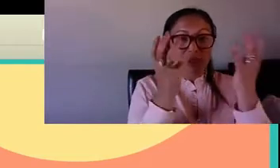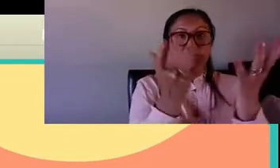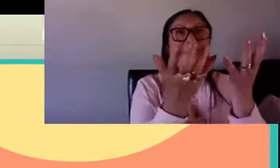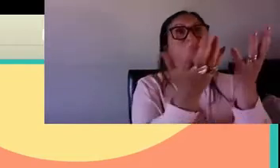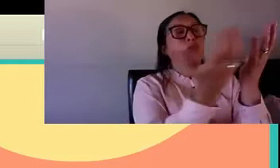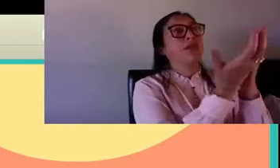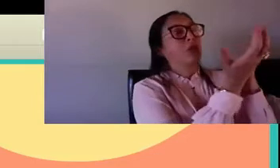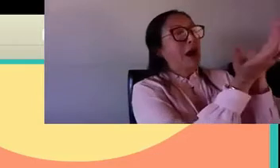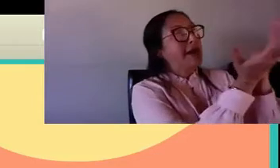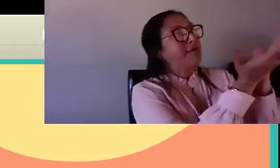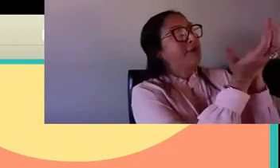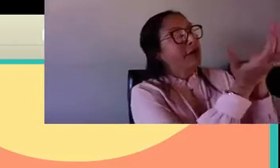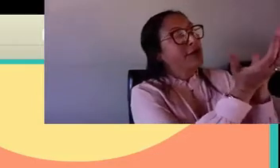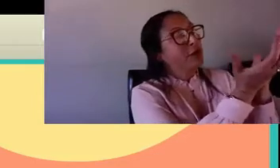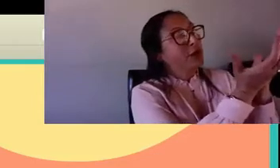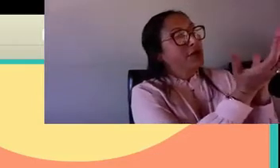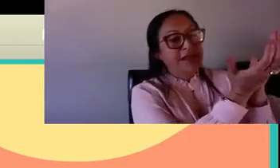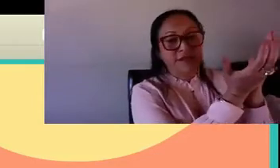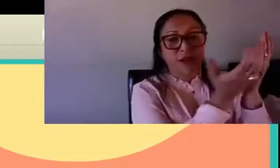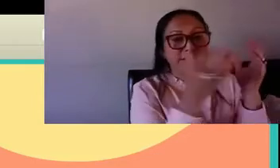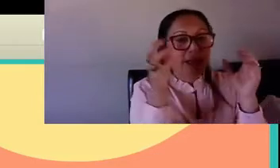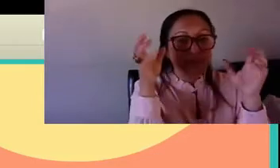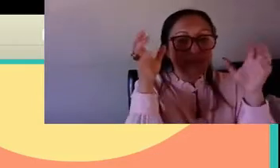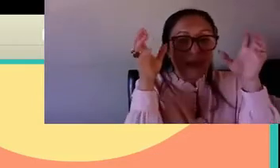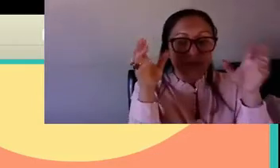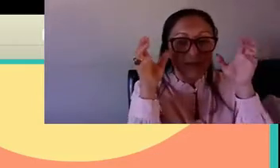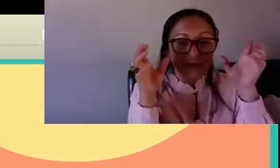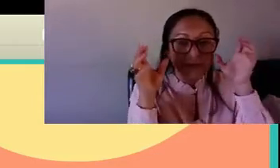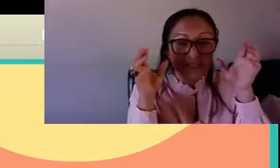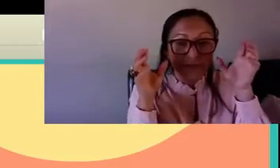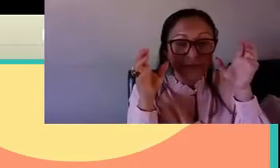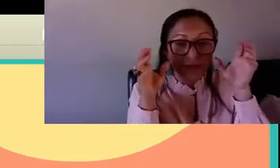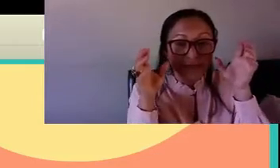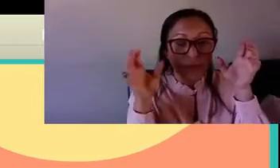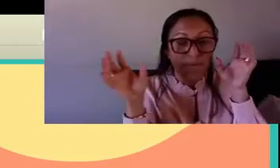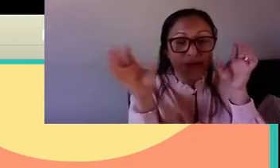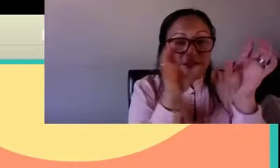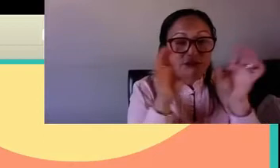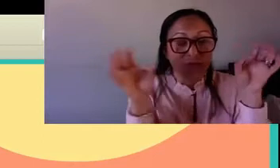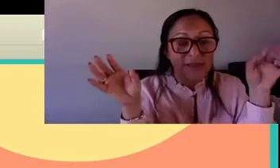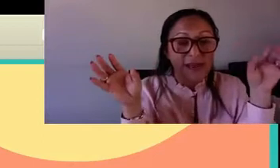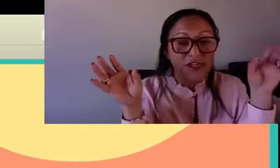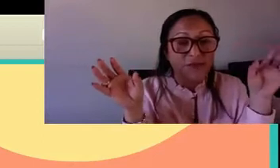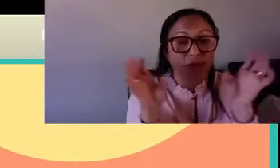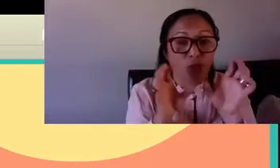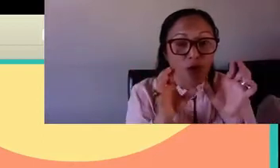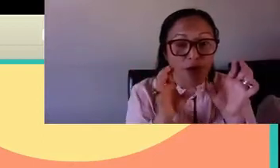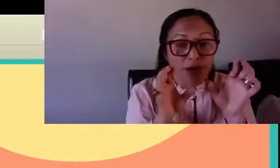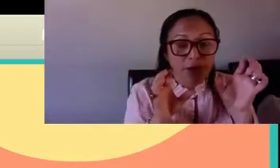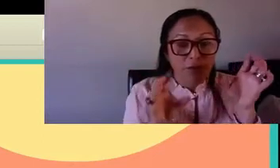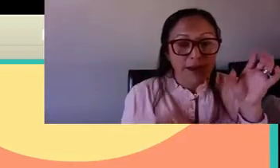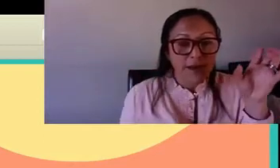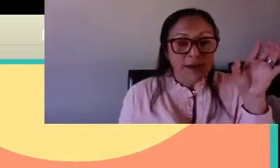the milk is with right in front of you, that's a great time to have the milk next to your face. So we're building associations for the